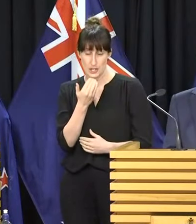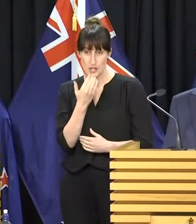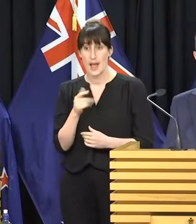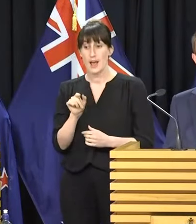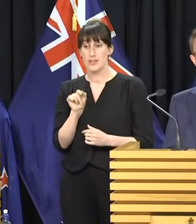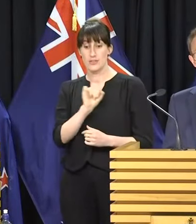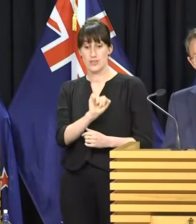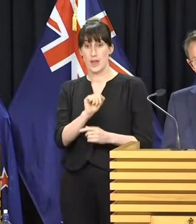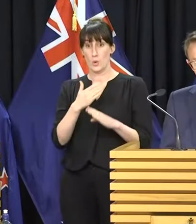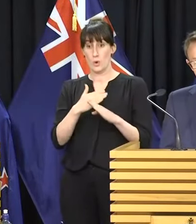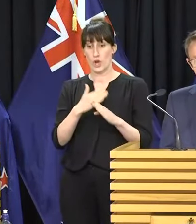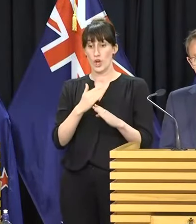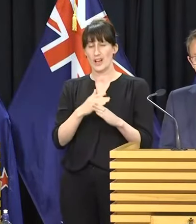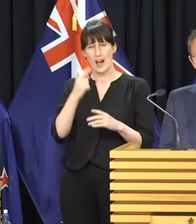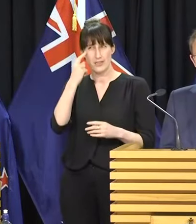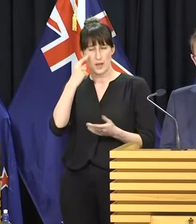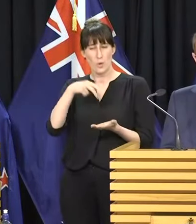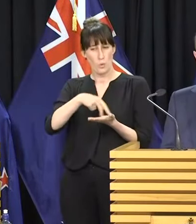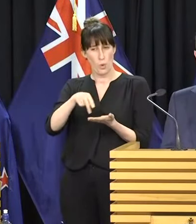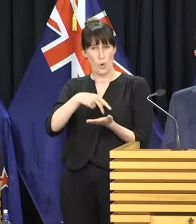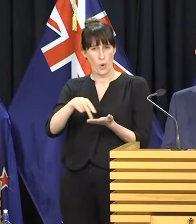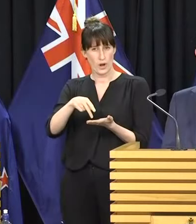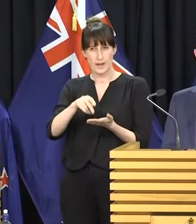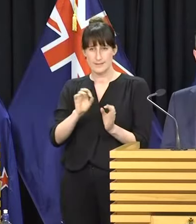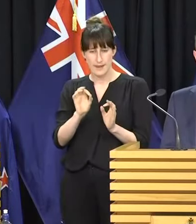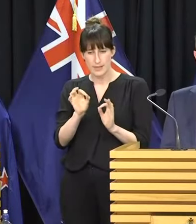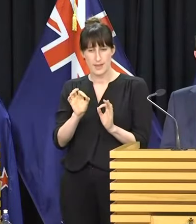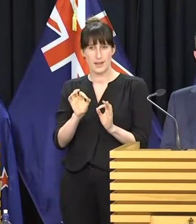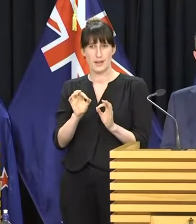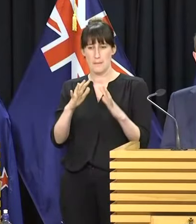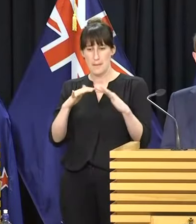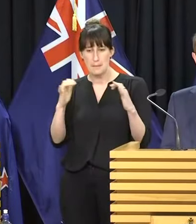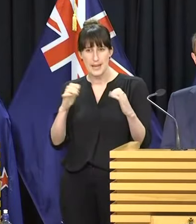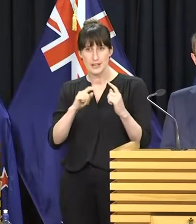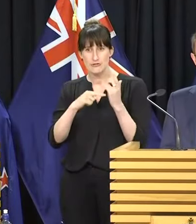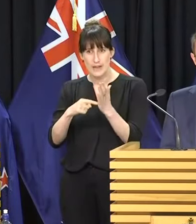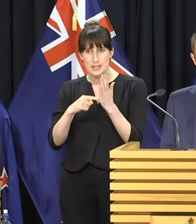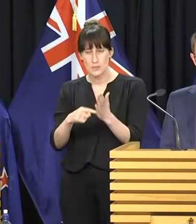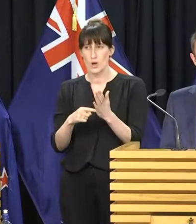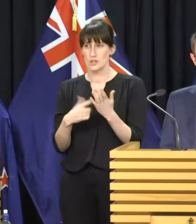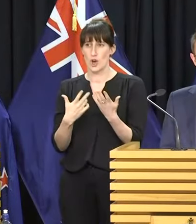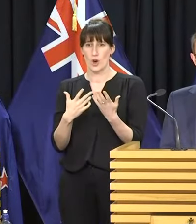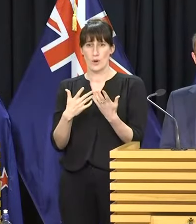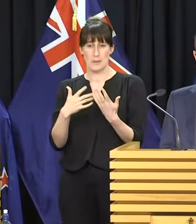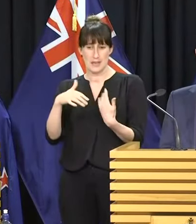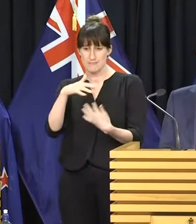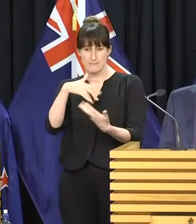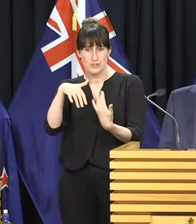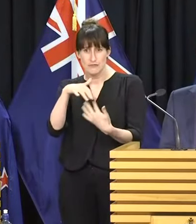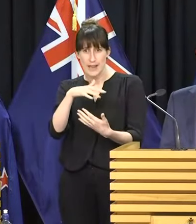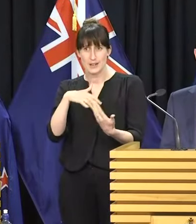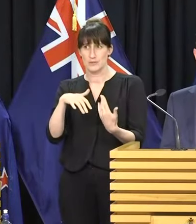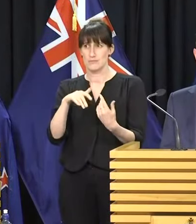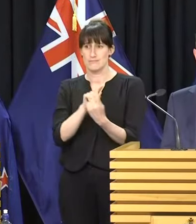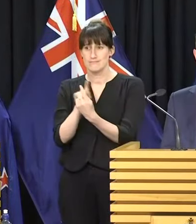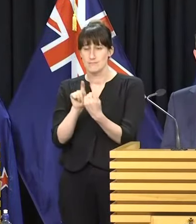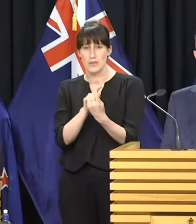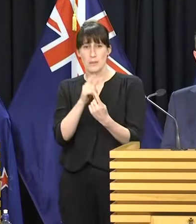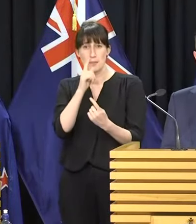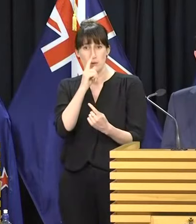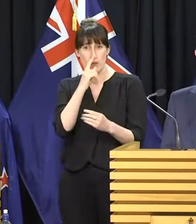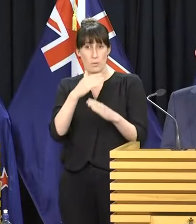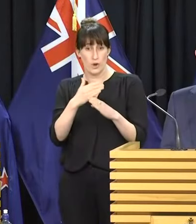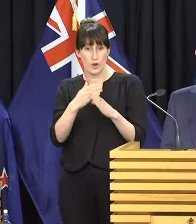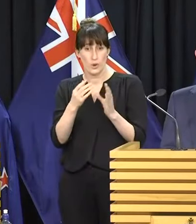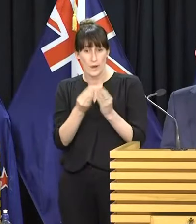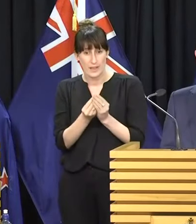in the CBD and likely to have been walking. So just interaction with colleagues at work at this point in time. No further information about